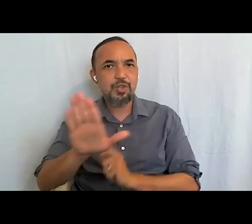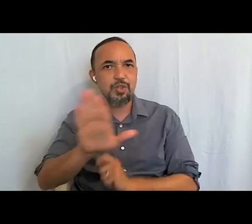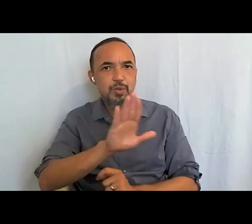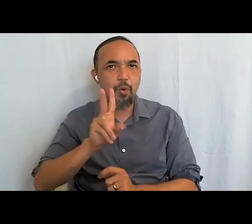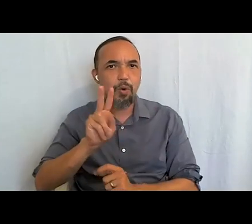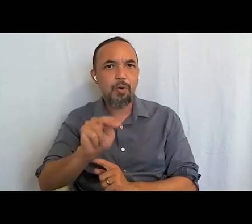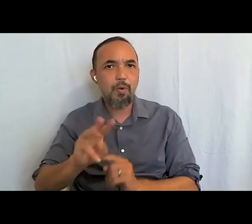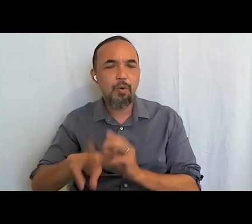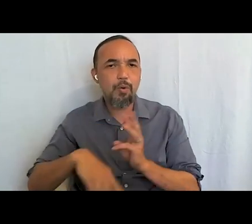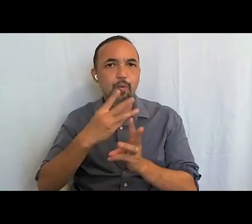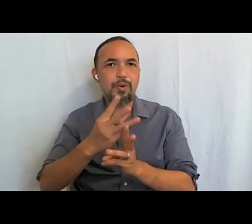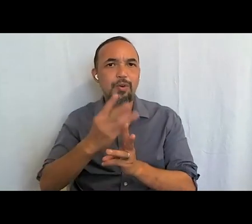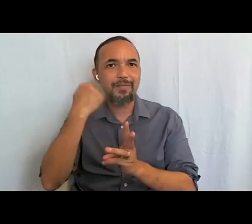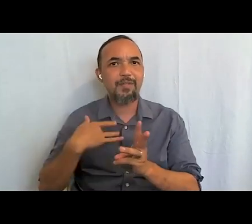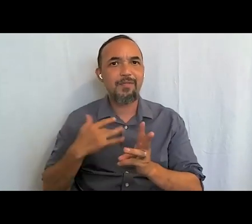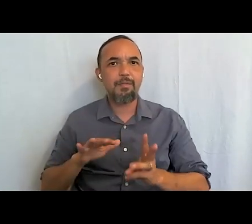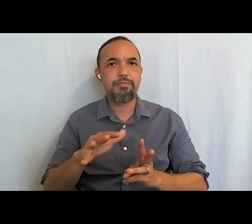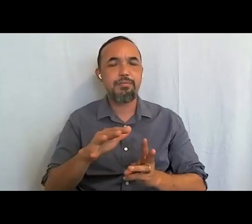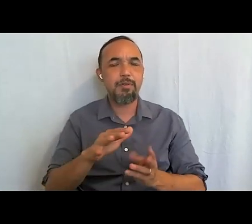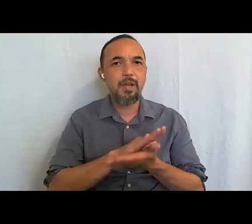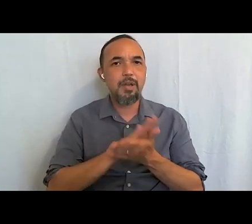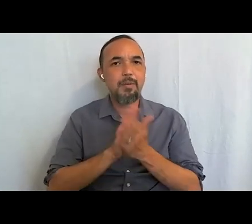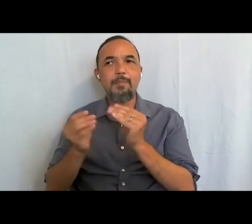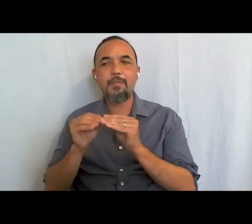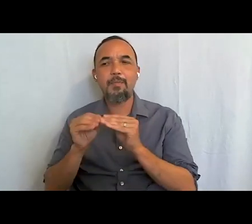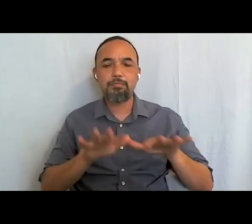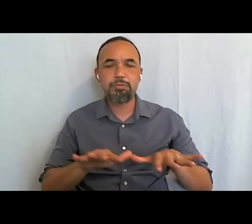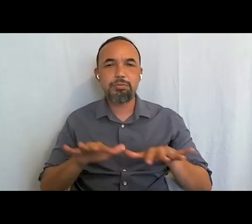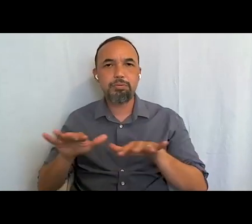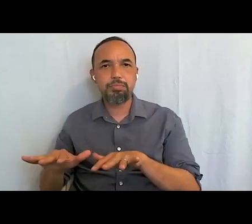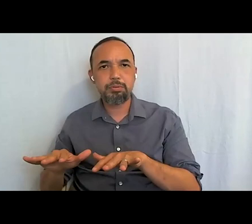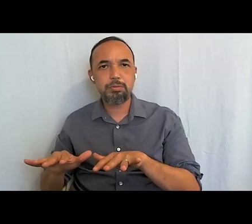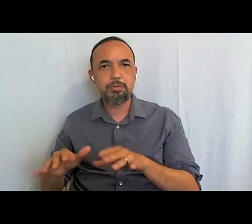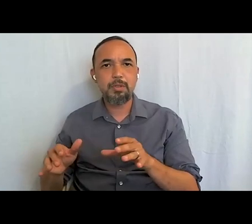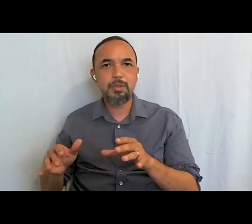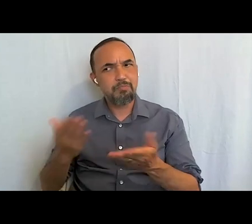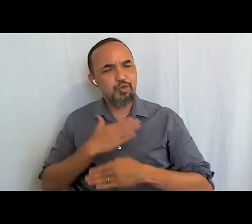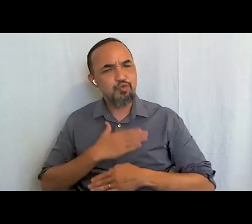a place of calm and relaxed sort of fun, you wanna change your world too, not just the rest of the world.